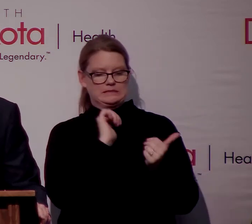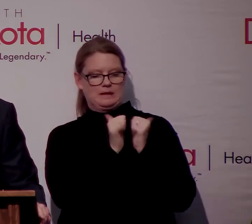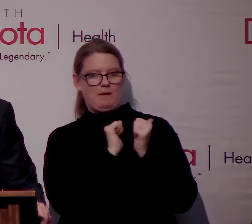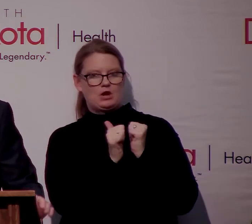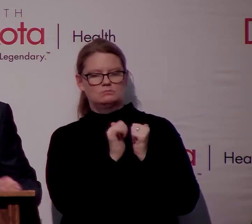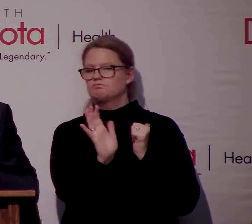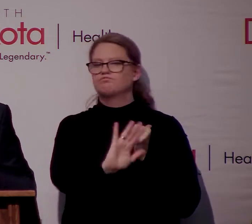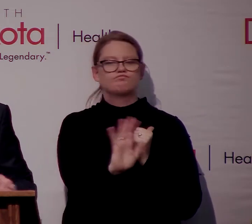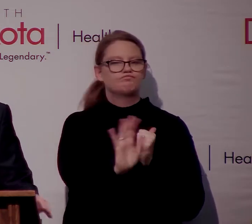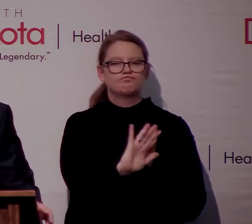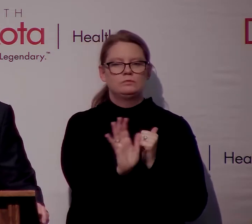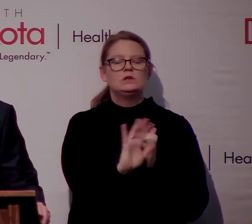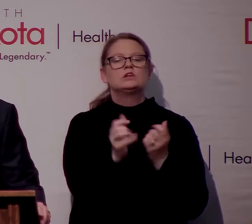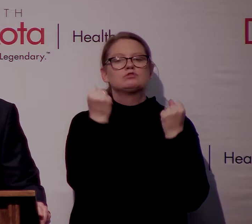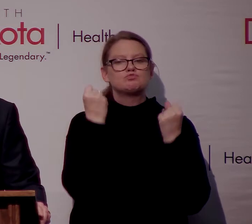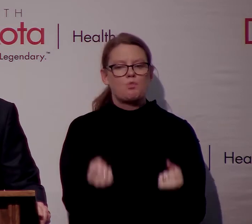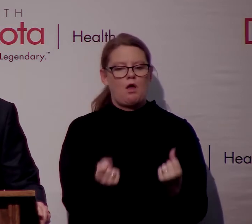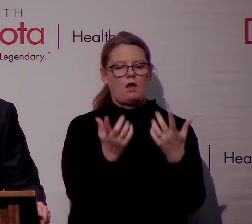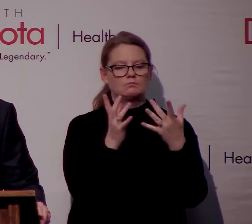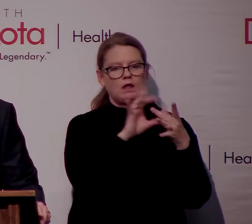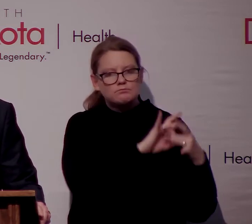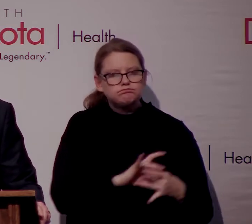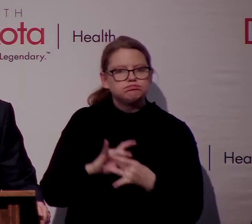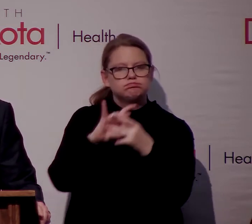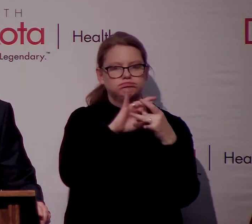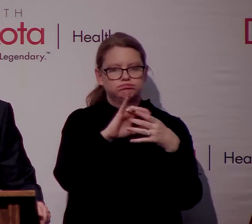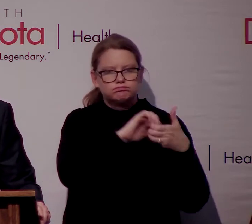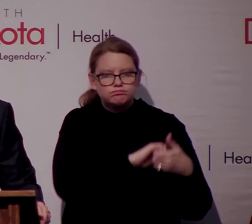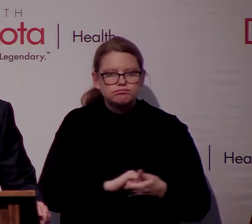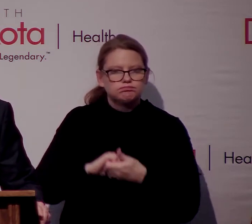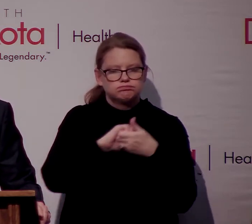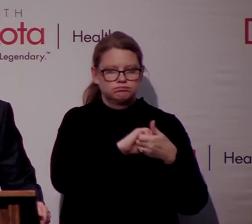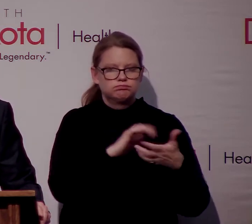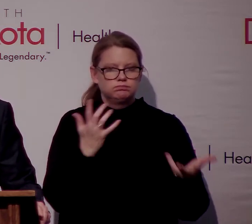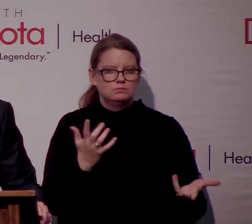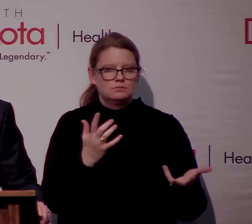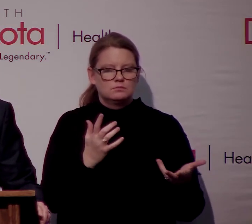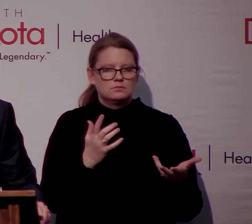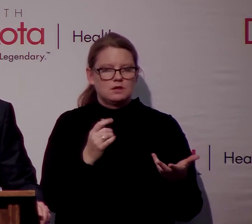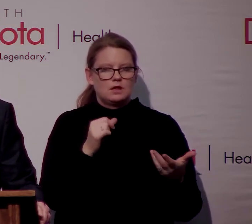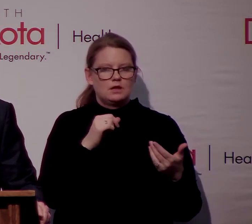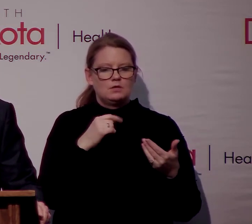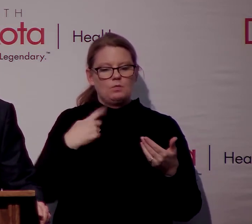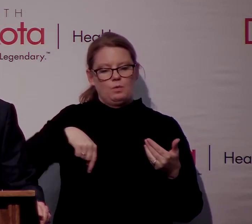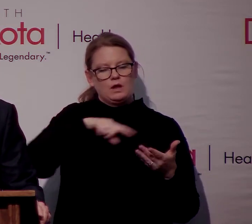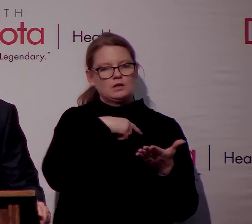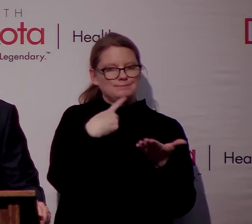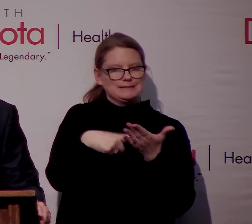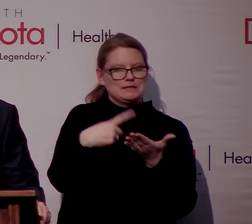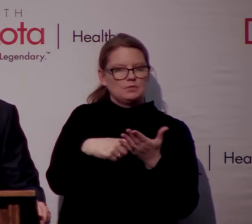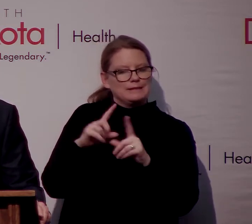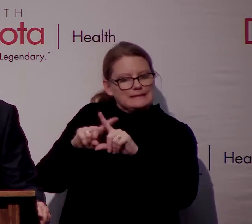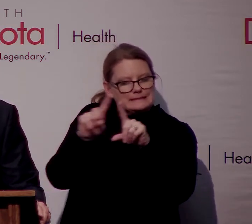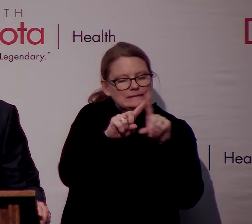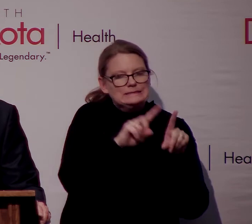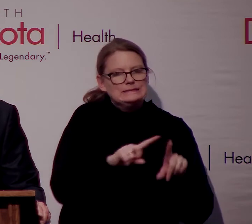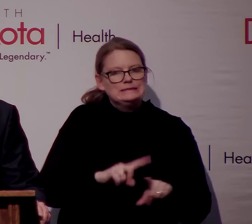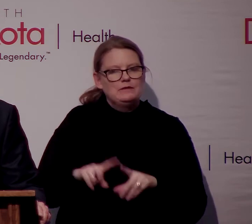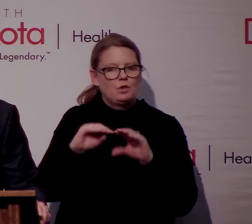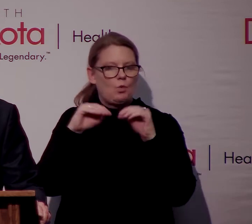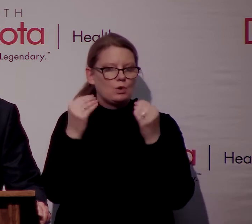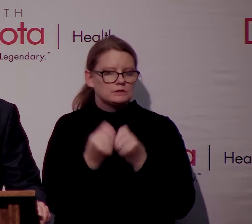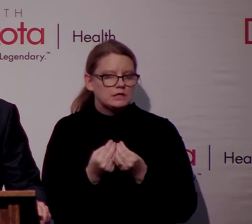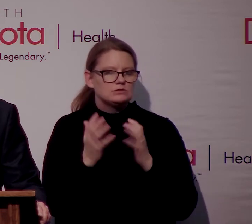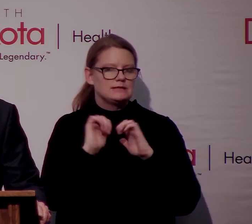stronger inter-system collaboration than maybe we've had a need for in the past. But we're going to start talking with those organizations tonight about how we do